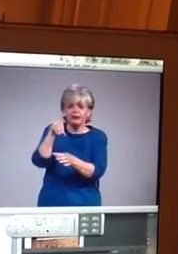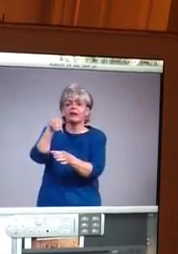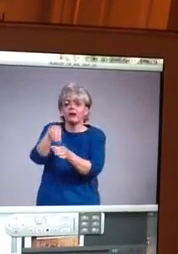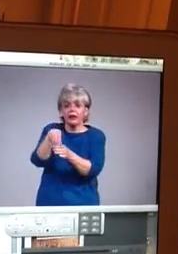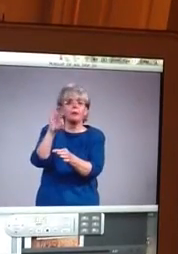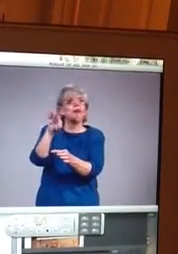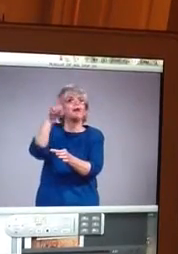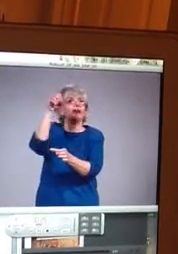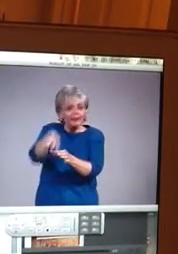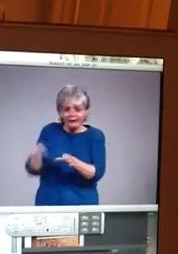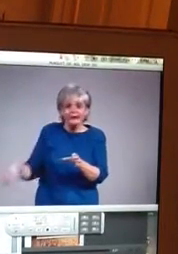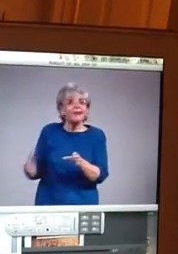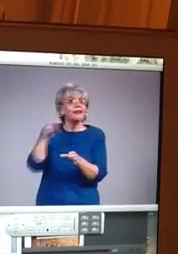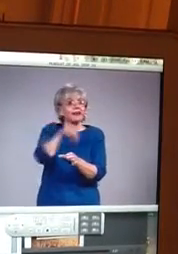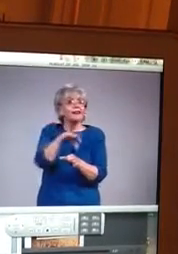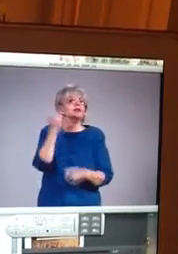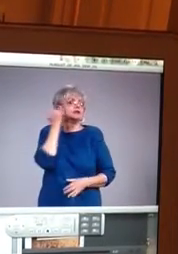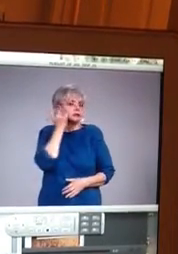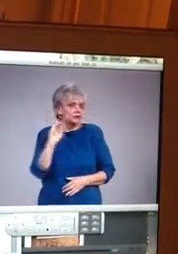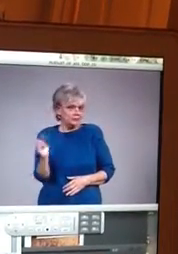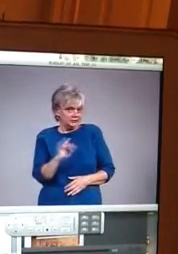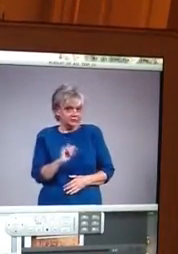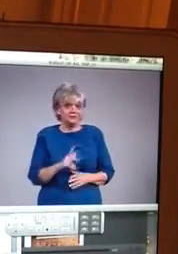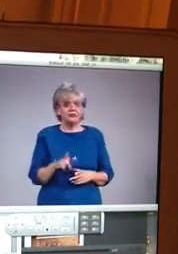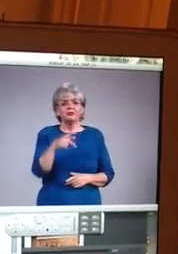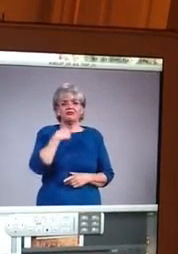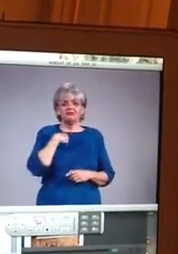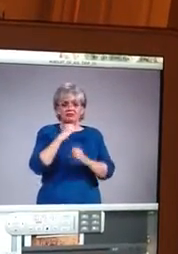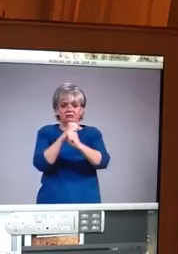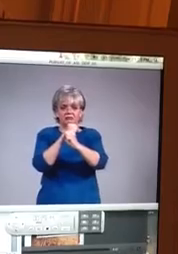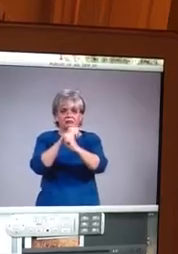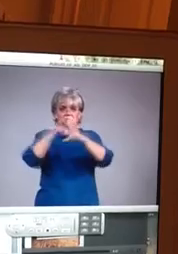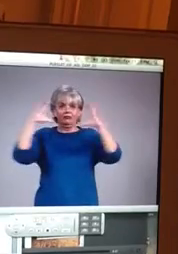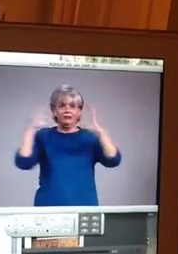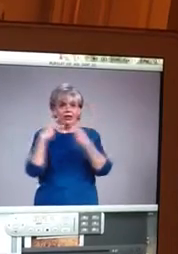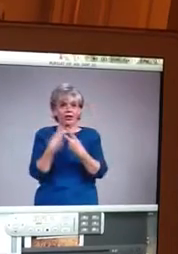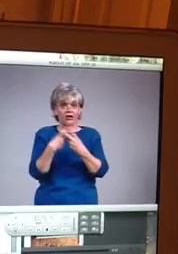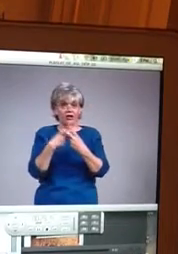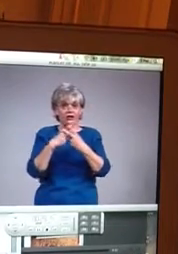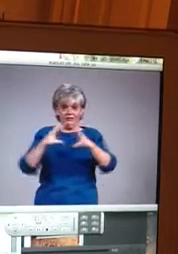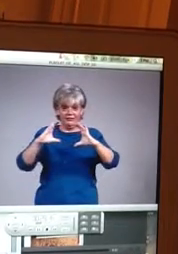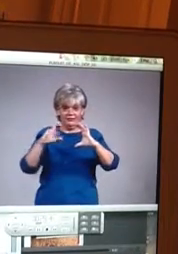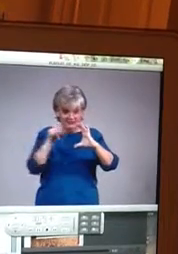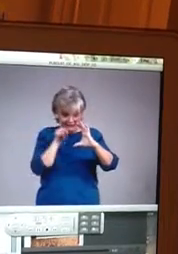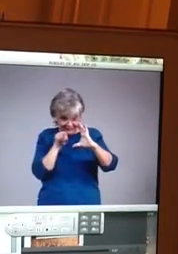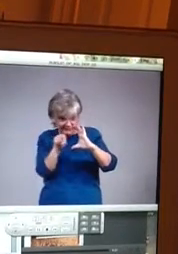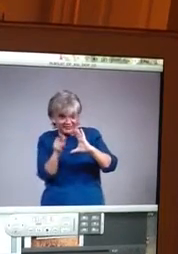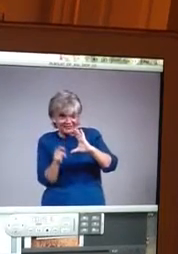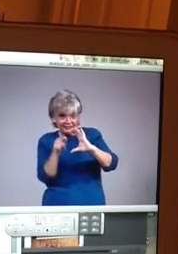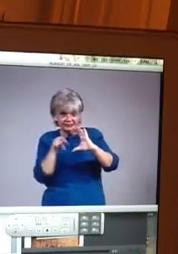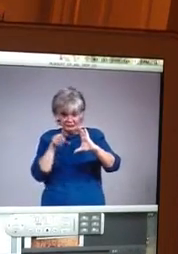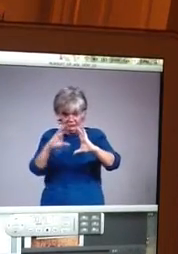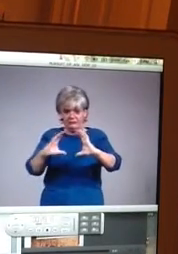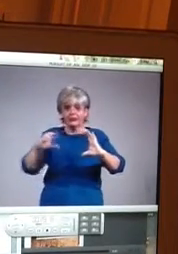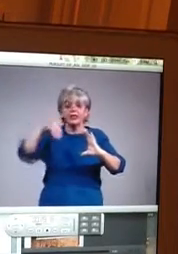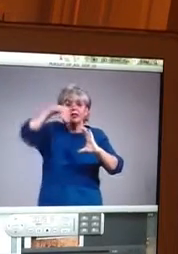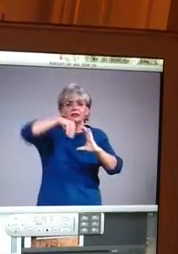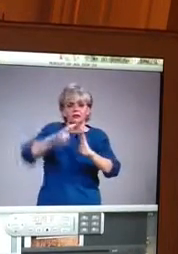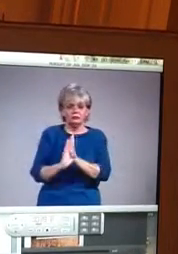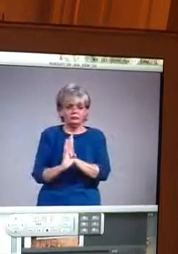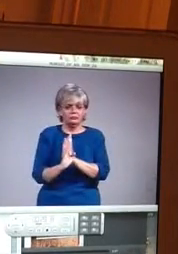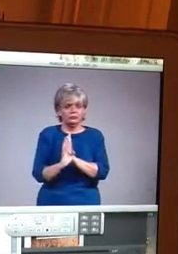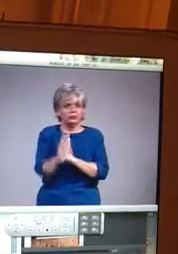that matches. Was it round? Oh no, didn't fit in there. Was a square, fit in another one. It's the same idea for a lock.